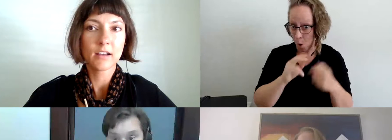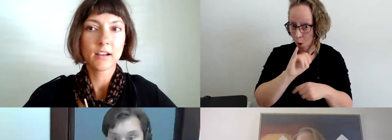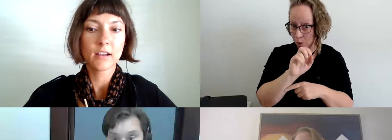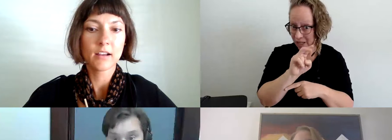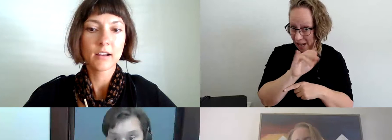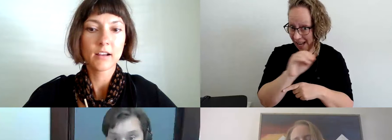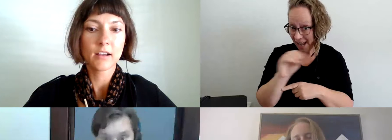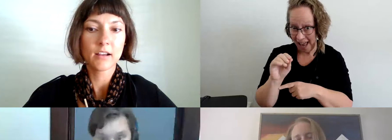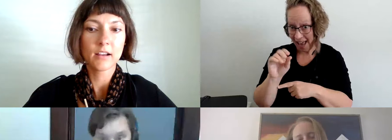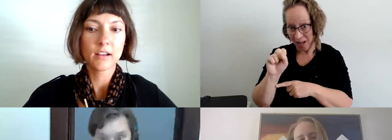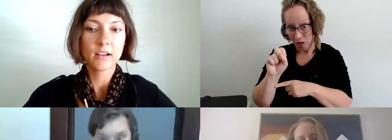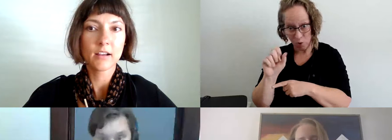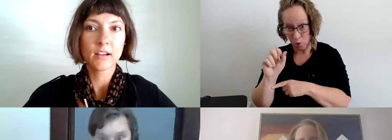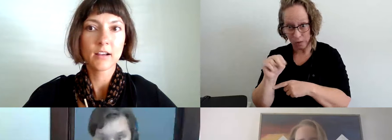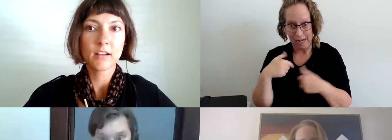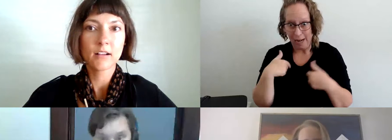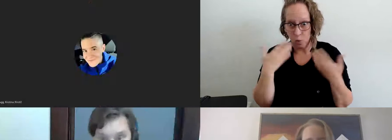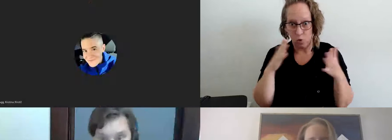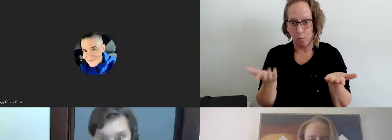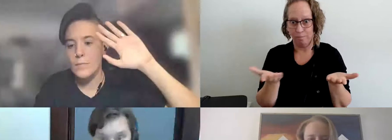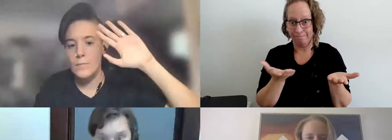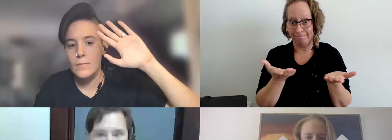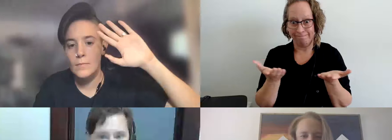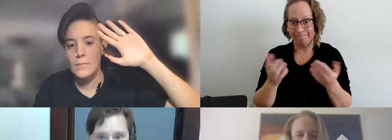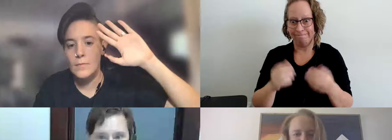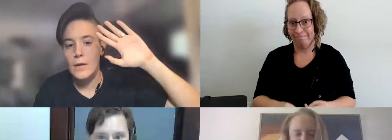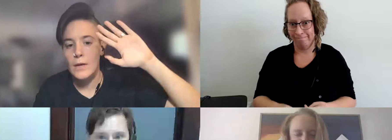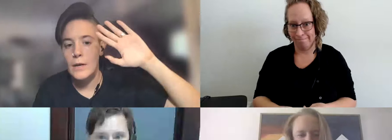and Susan interpret or not.